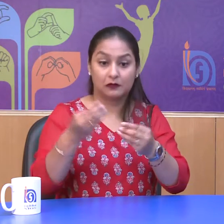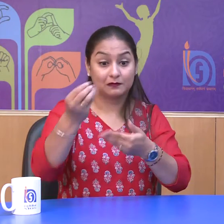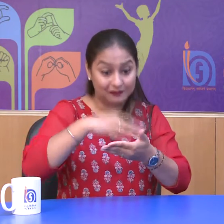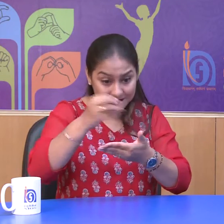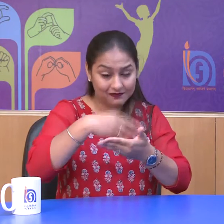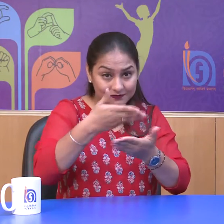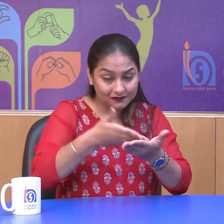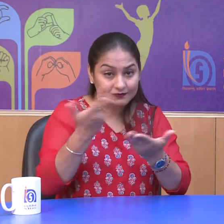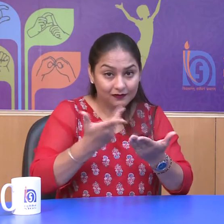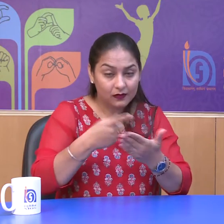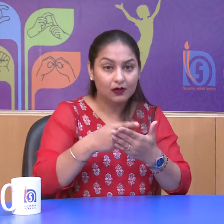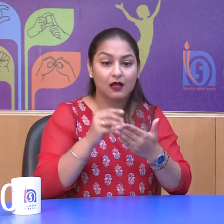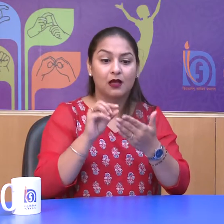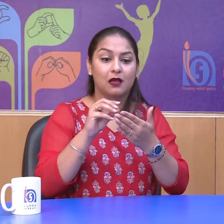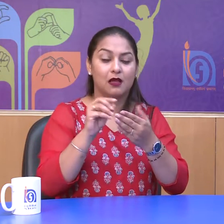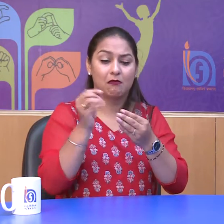its material medica